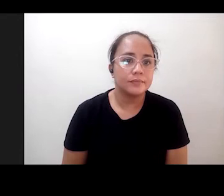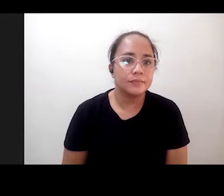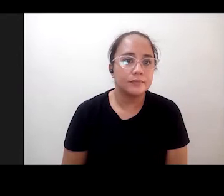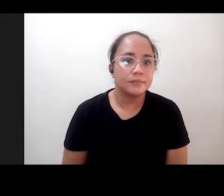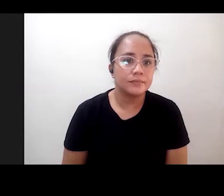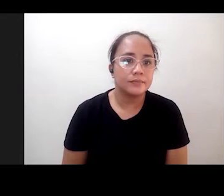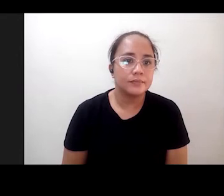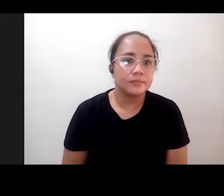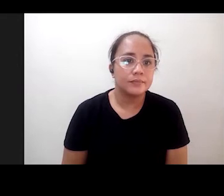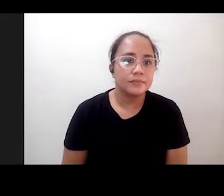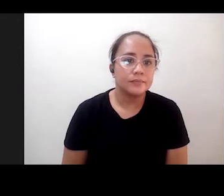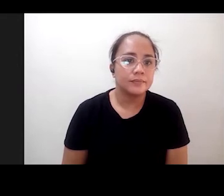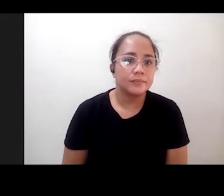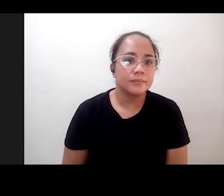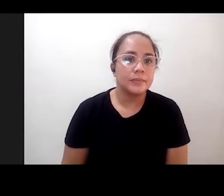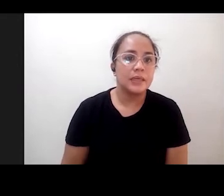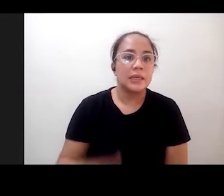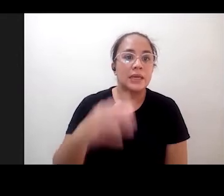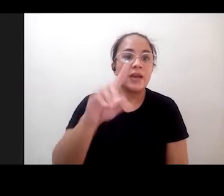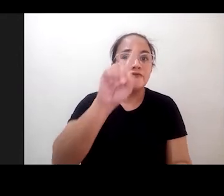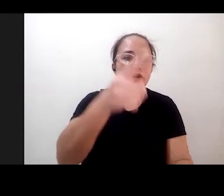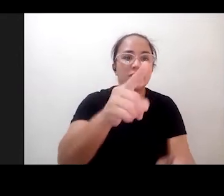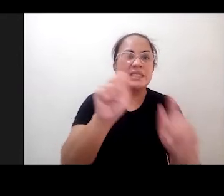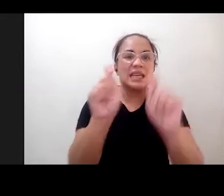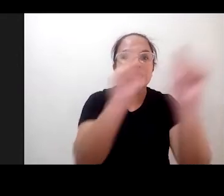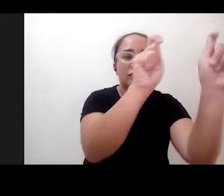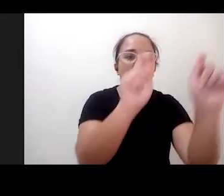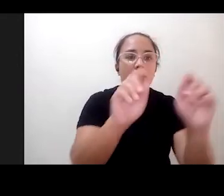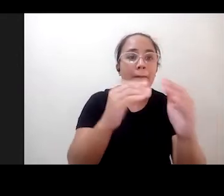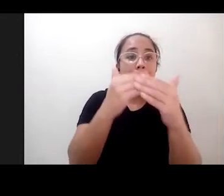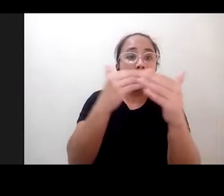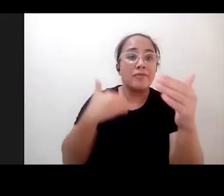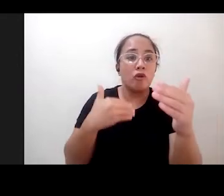Yeah, I'll put that first, I think.